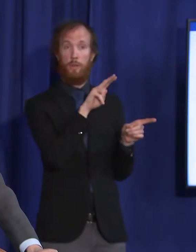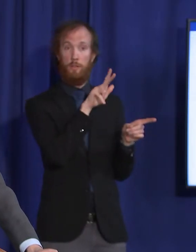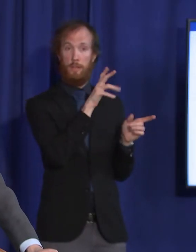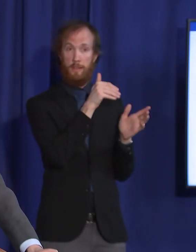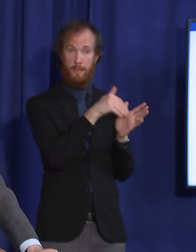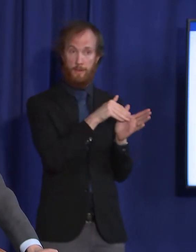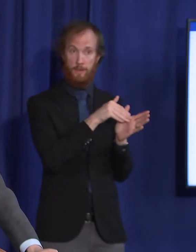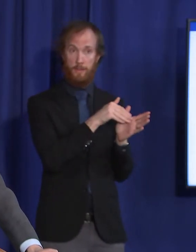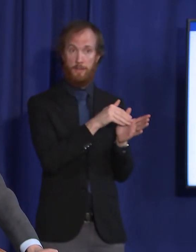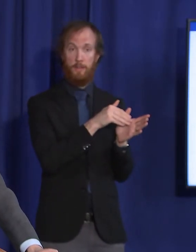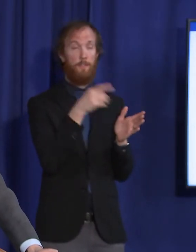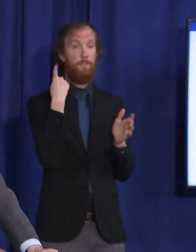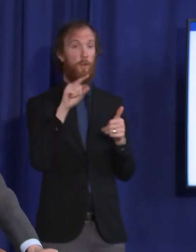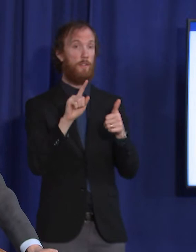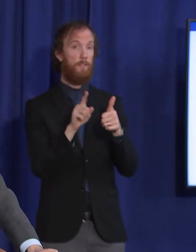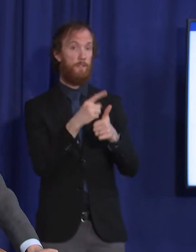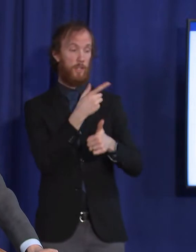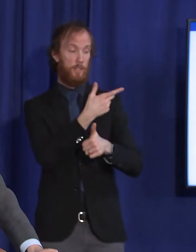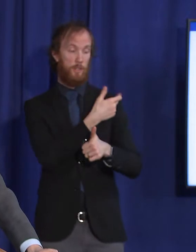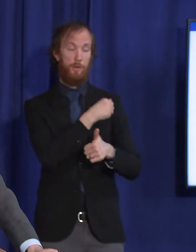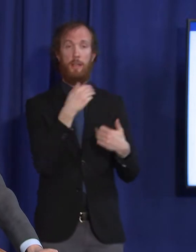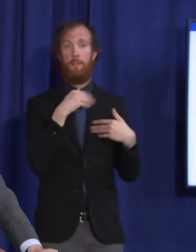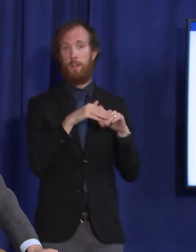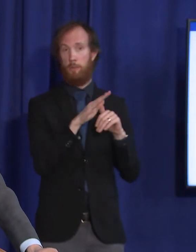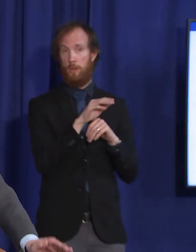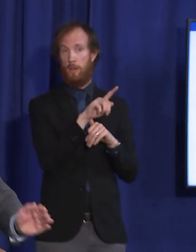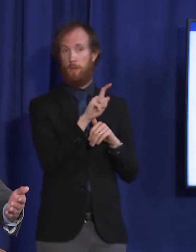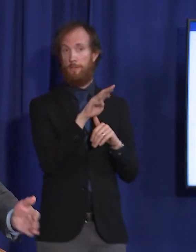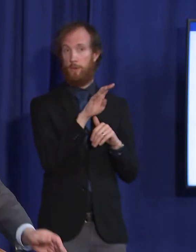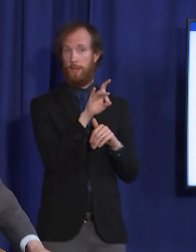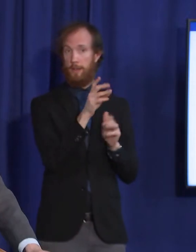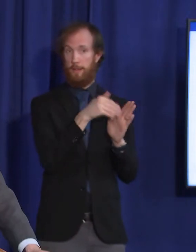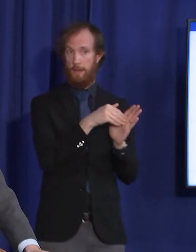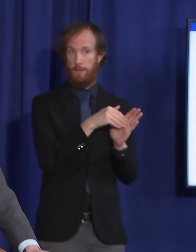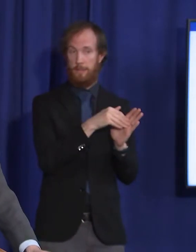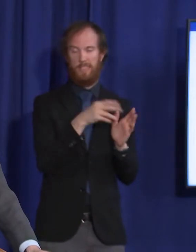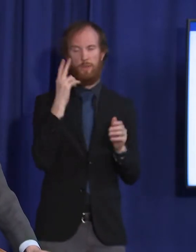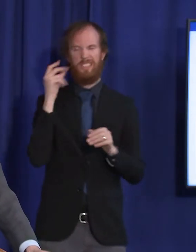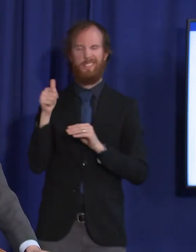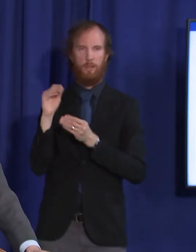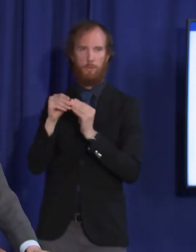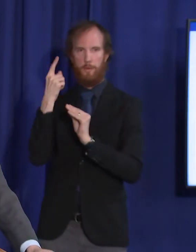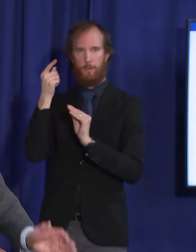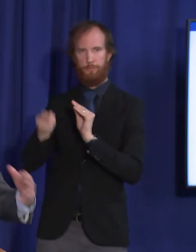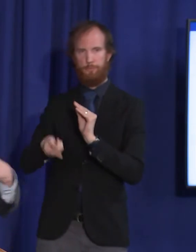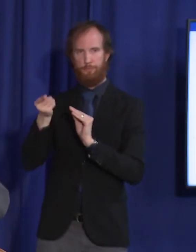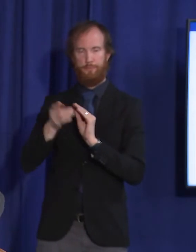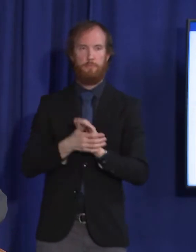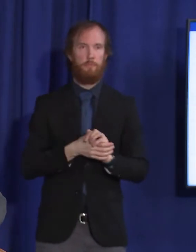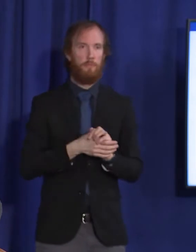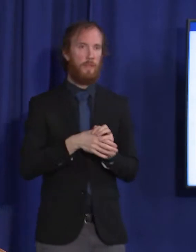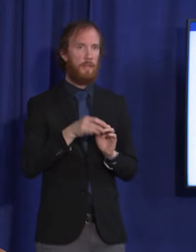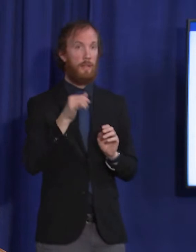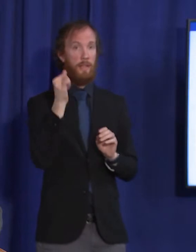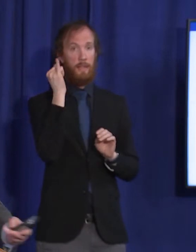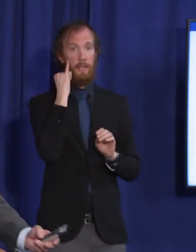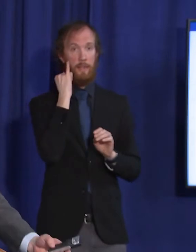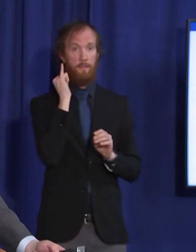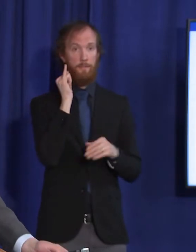over 148,000 have at least one dose, and then you can see the numbers for the non-district managed schools. And so if you add them all